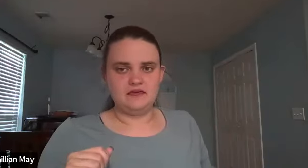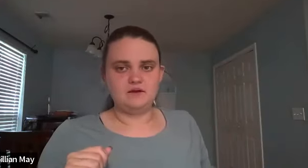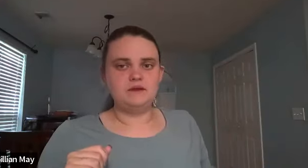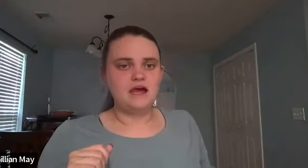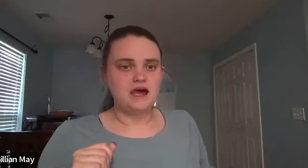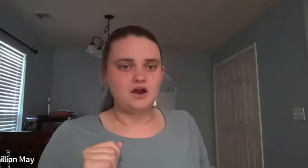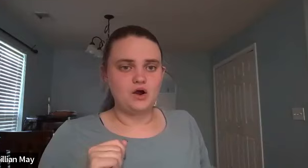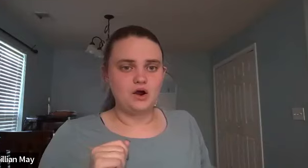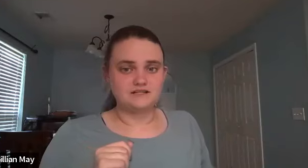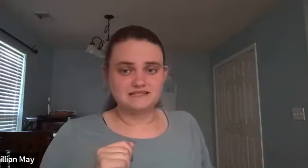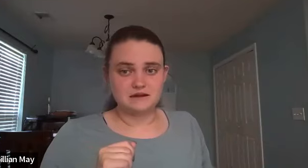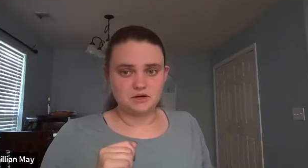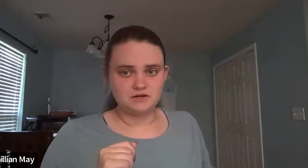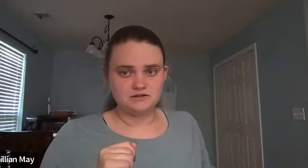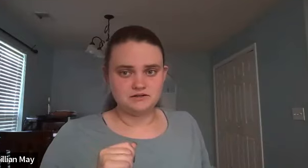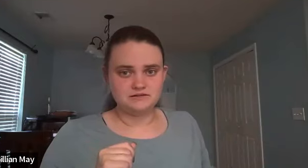Then we had our summer.